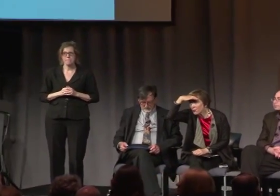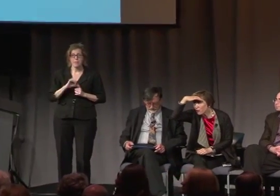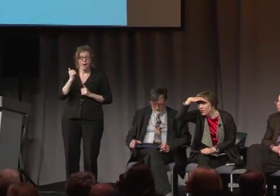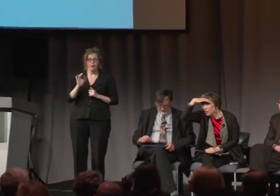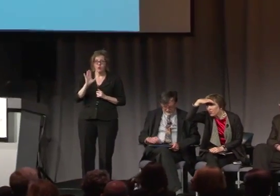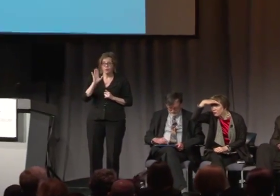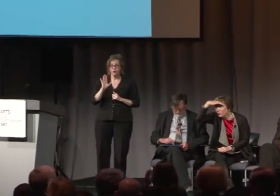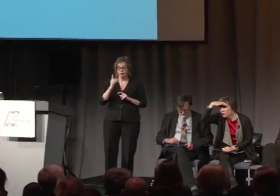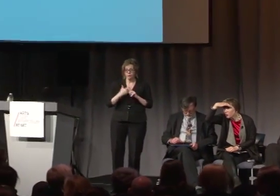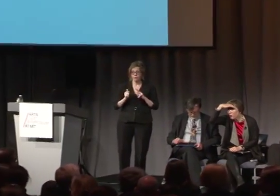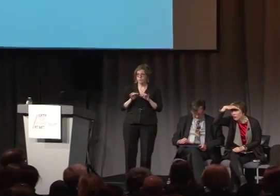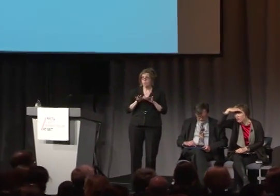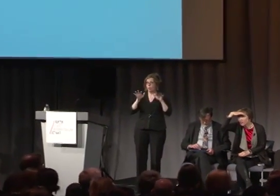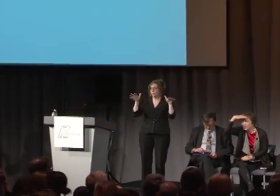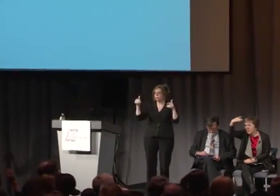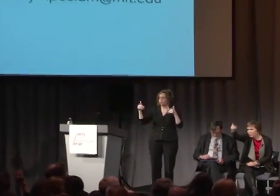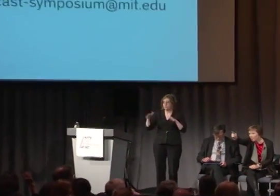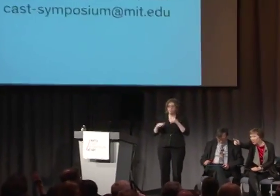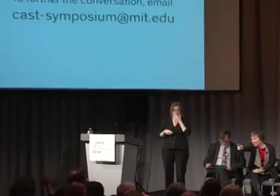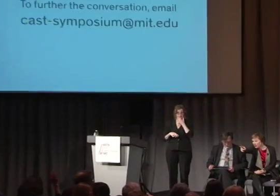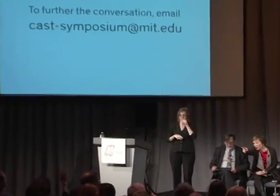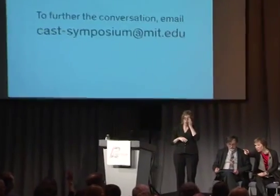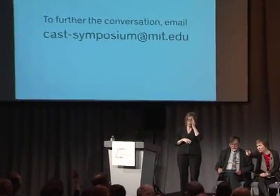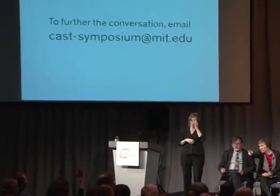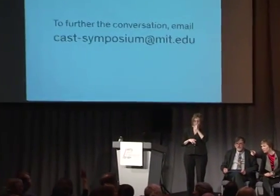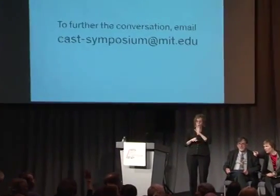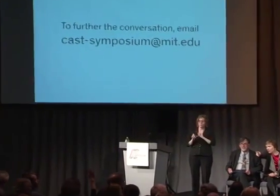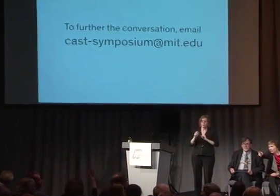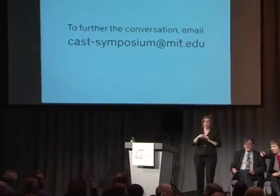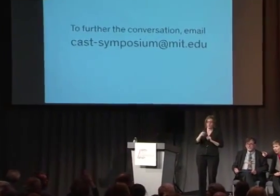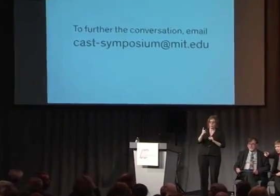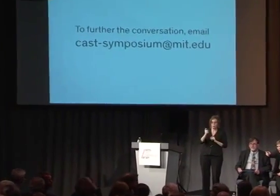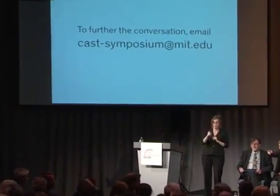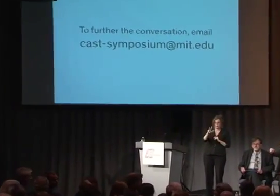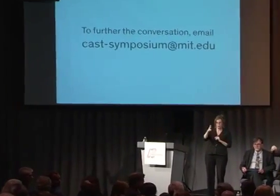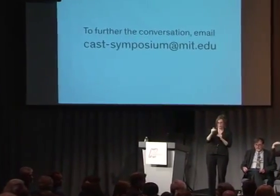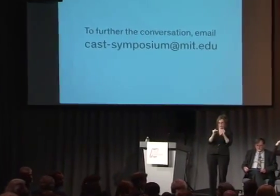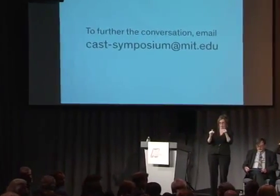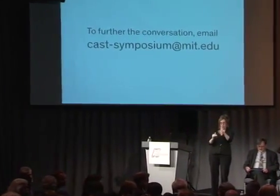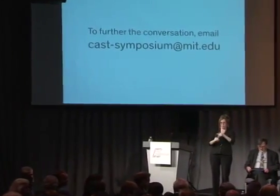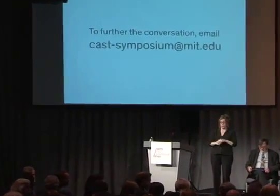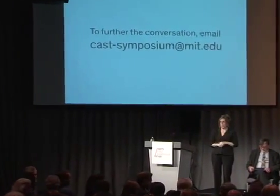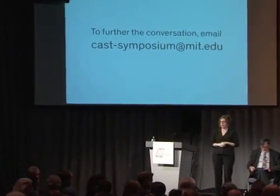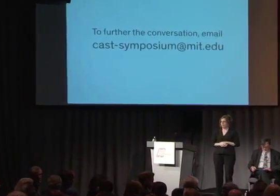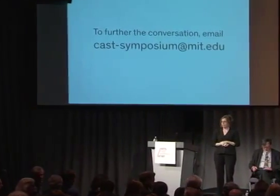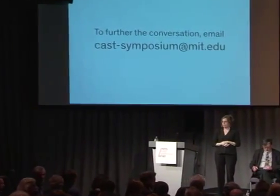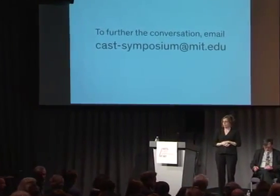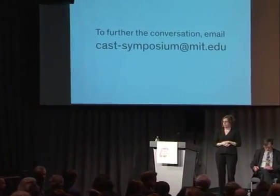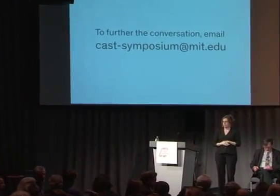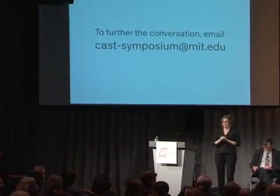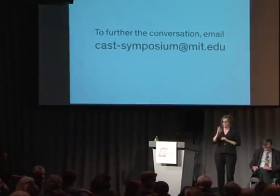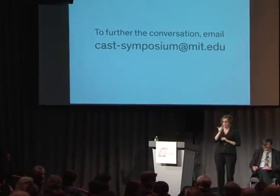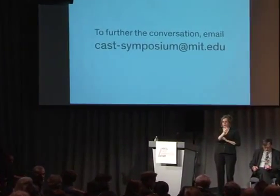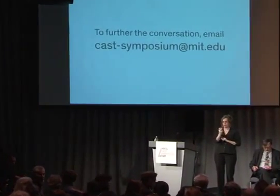there any from the overflow room? No, okay. So here's a question in the third row from Carrie Lambert-Beatty.